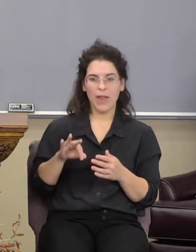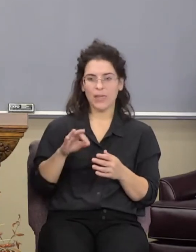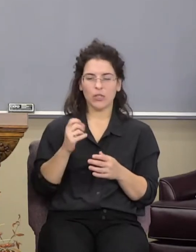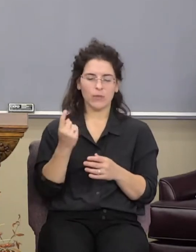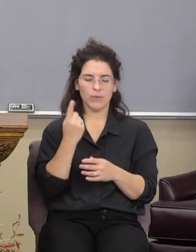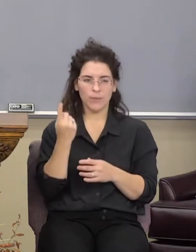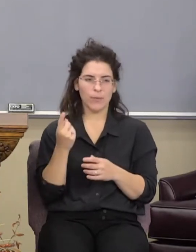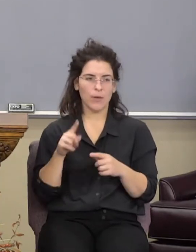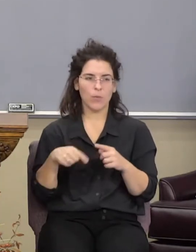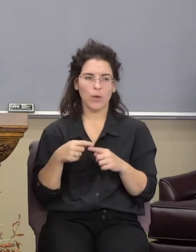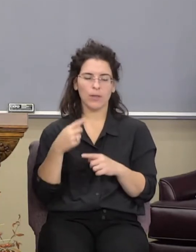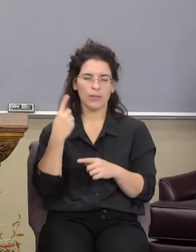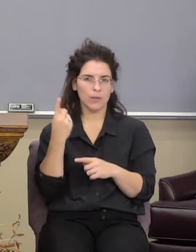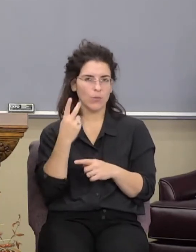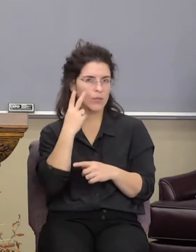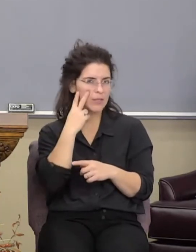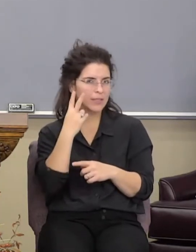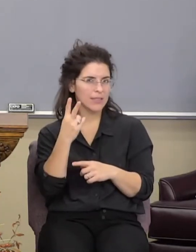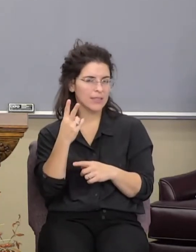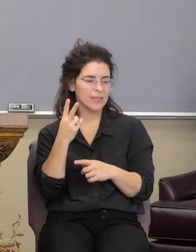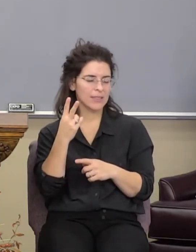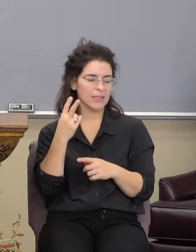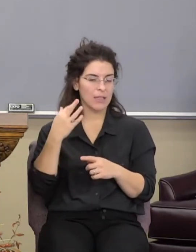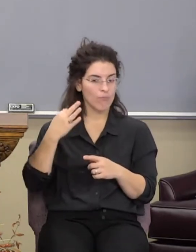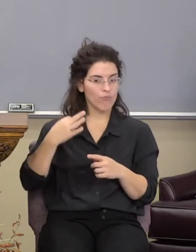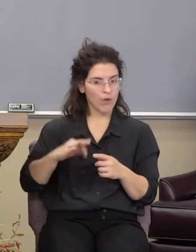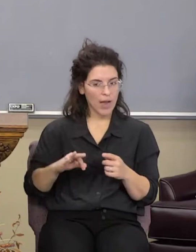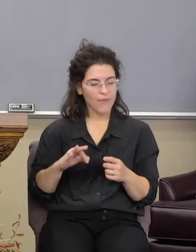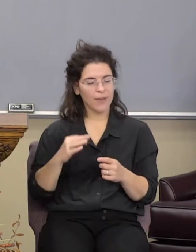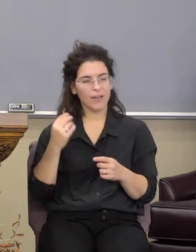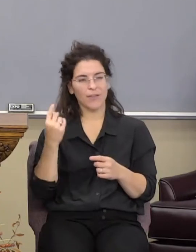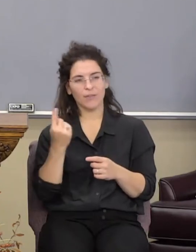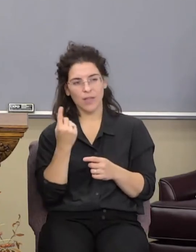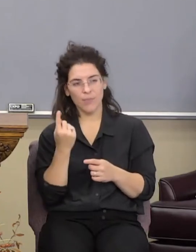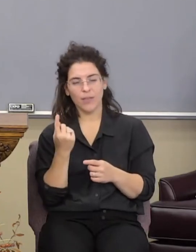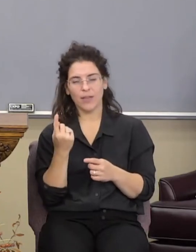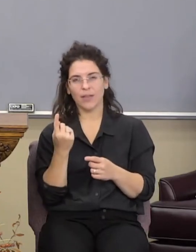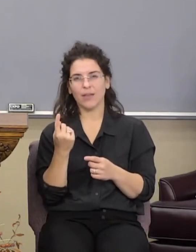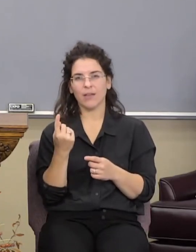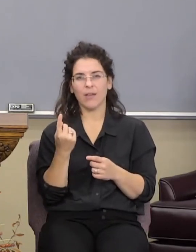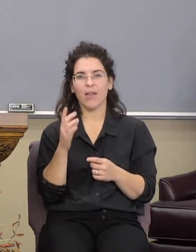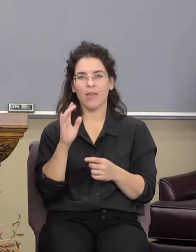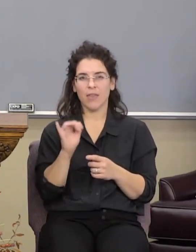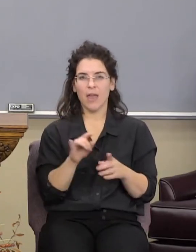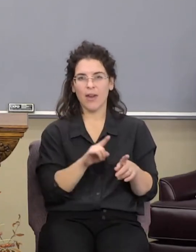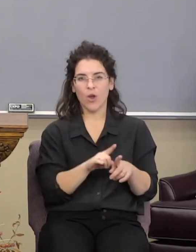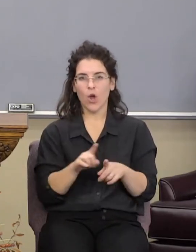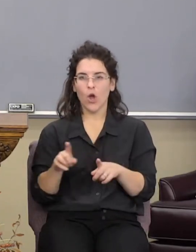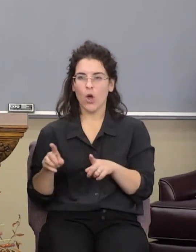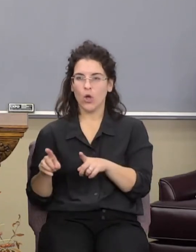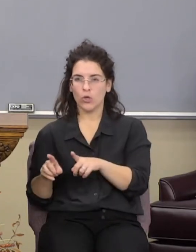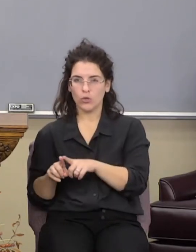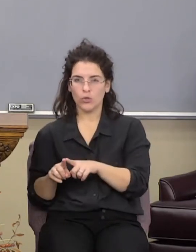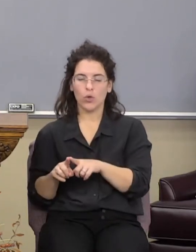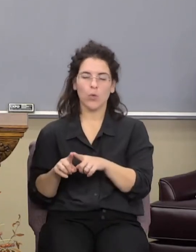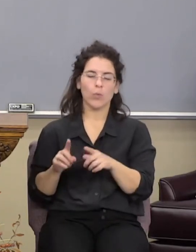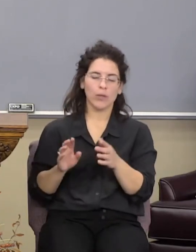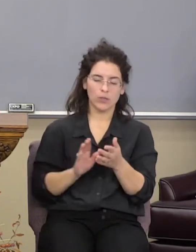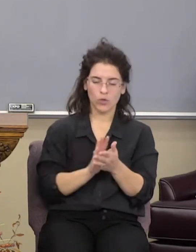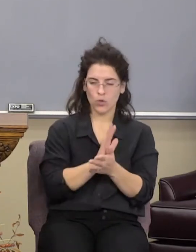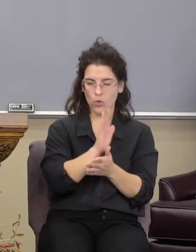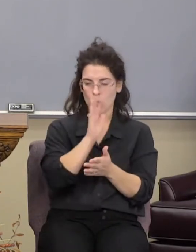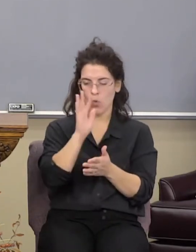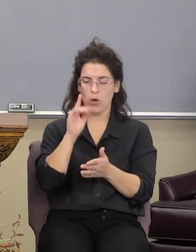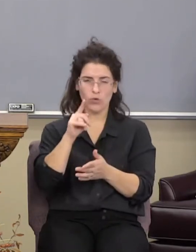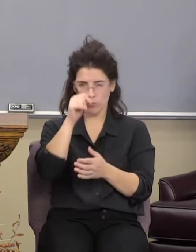when someone sees the profit of someone, of something, that also is glorying.